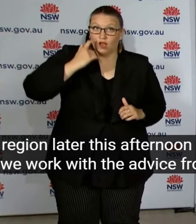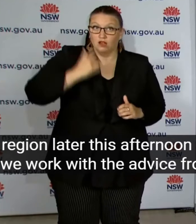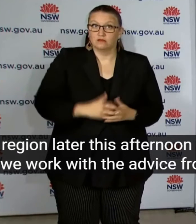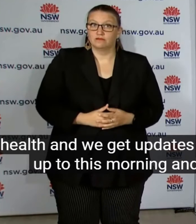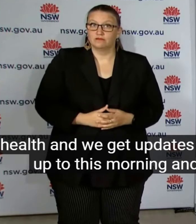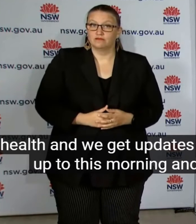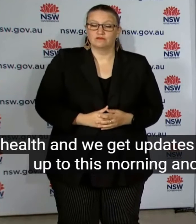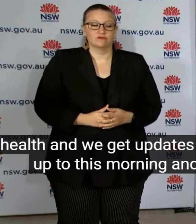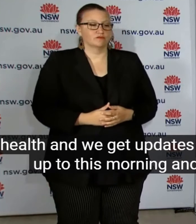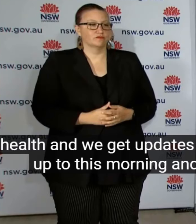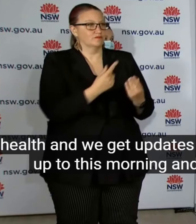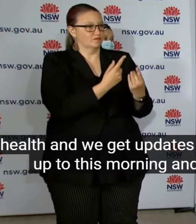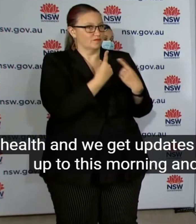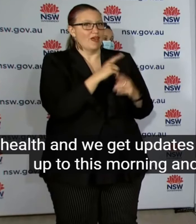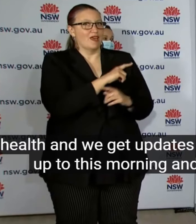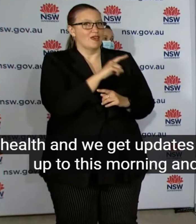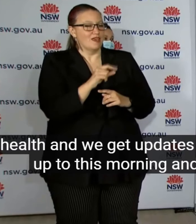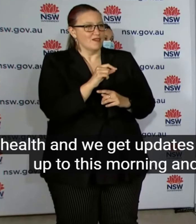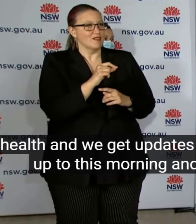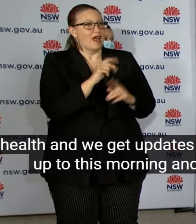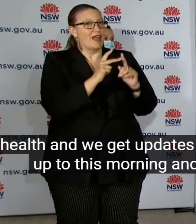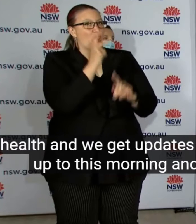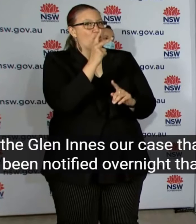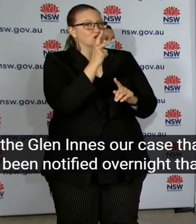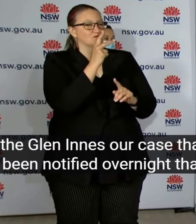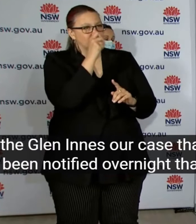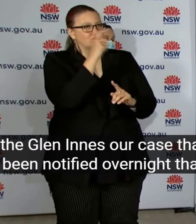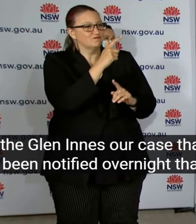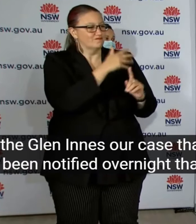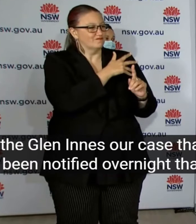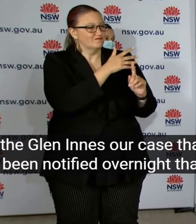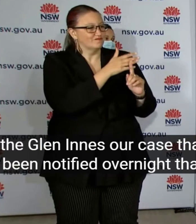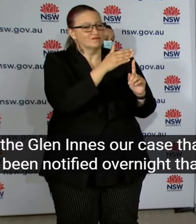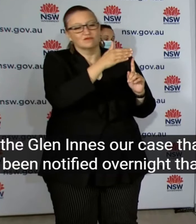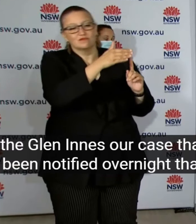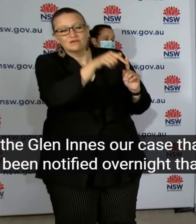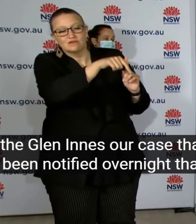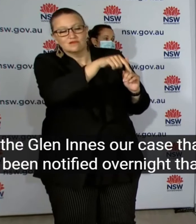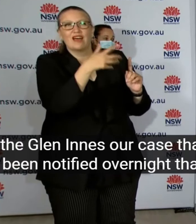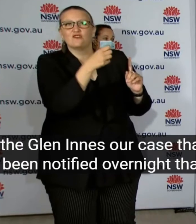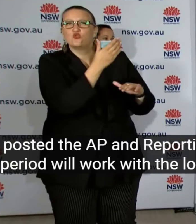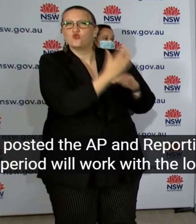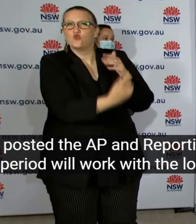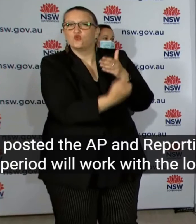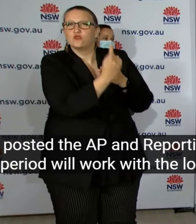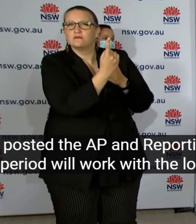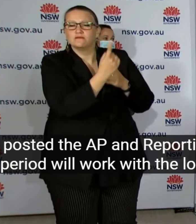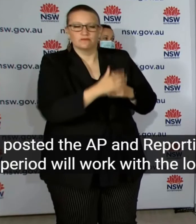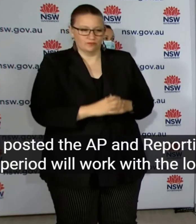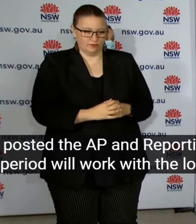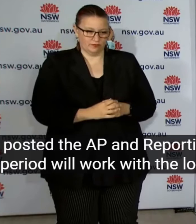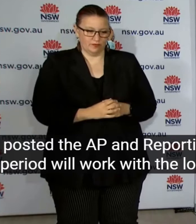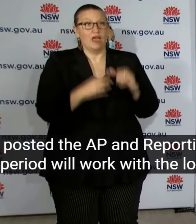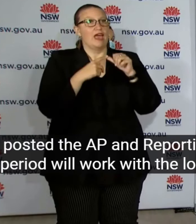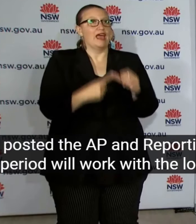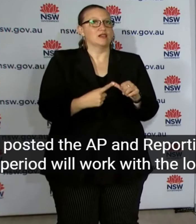notified overnight, that's post the 8 p.m. Reporting period. We'll work with the local health team. When we have further